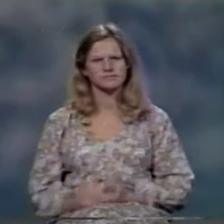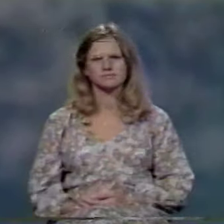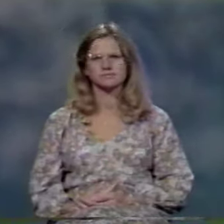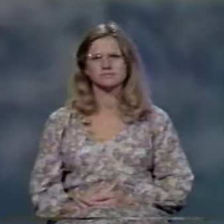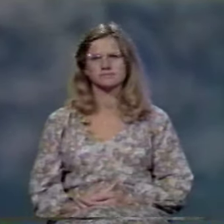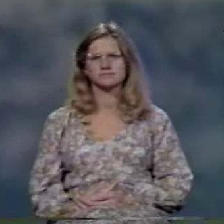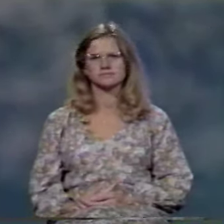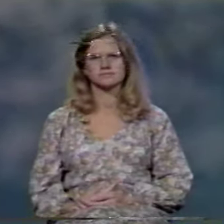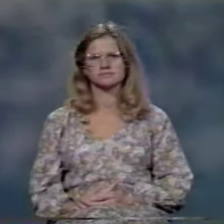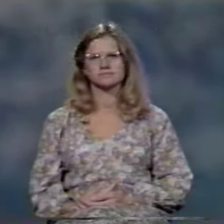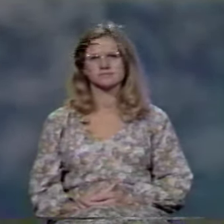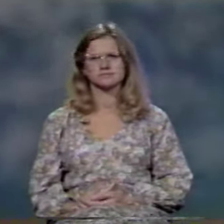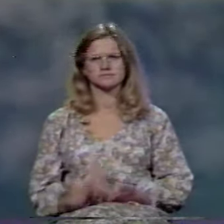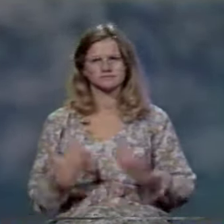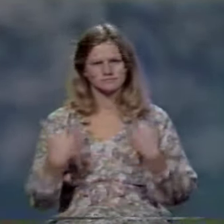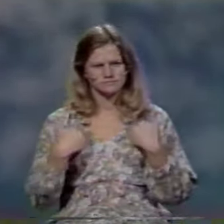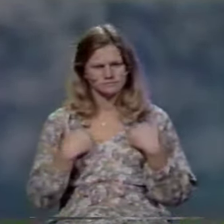There are or have.